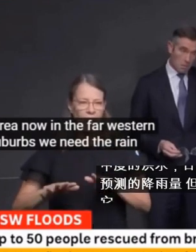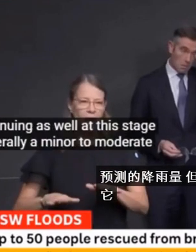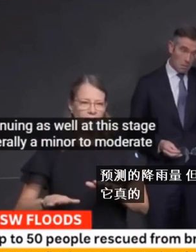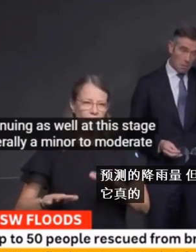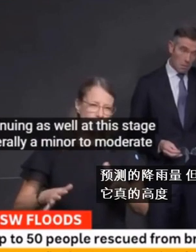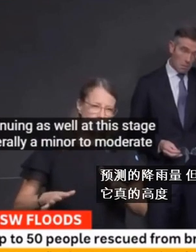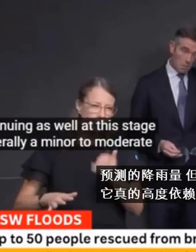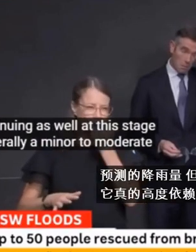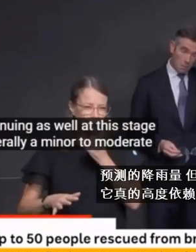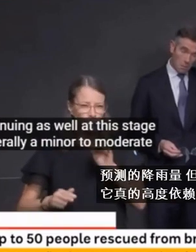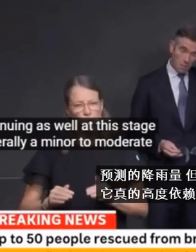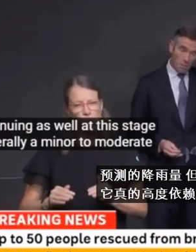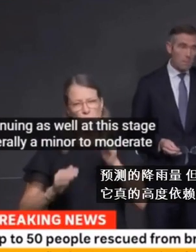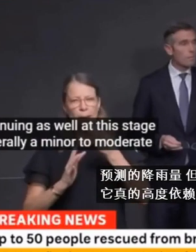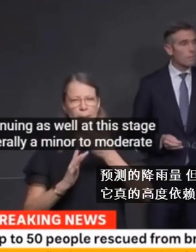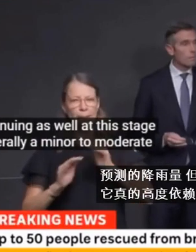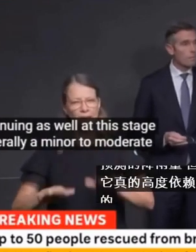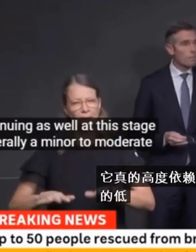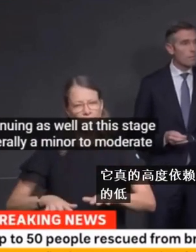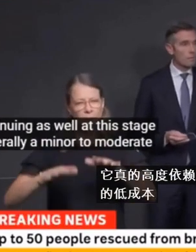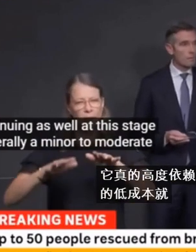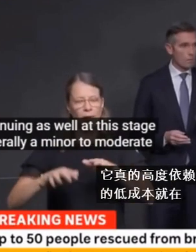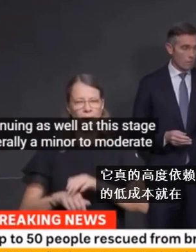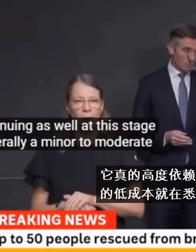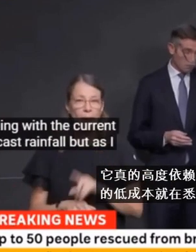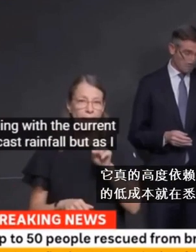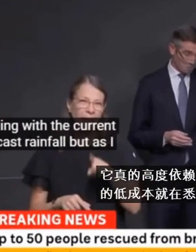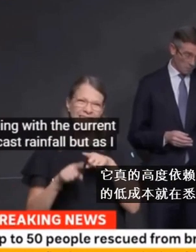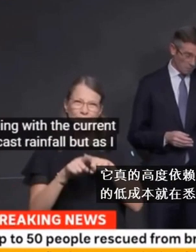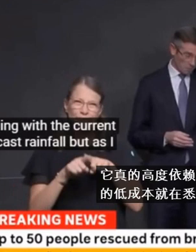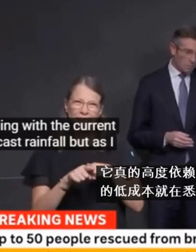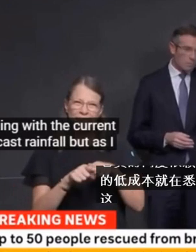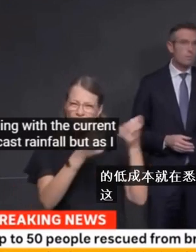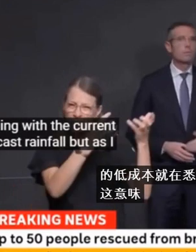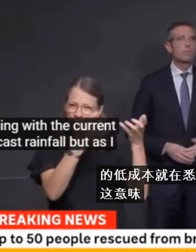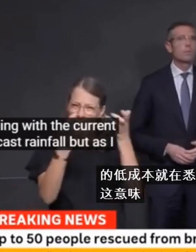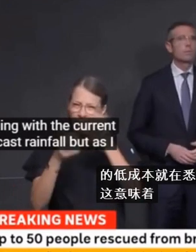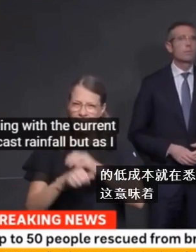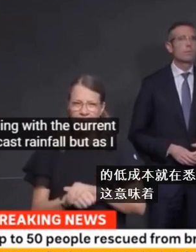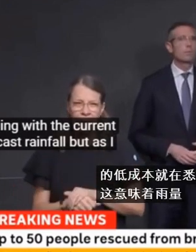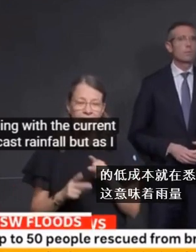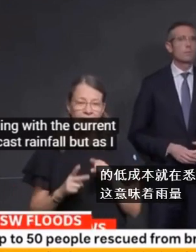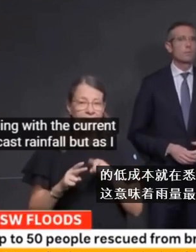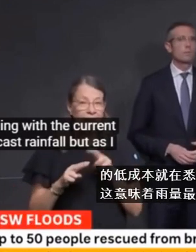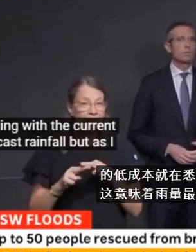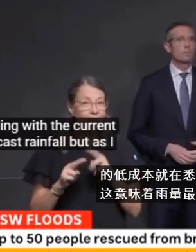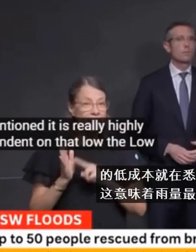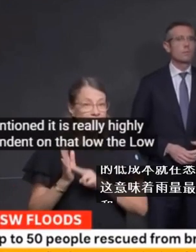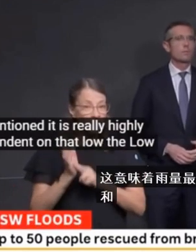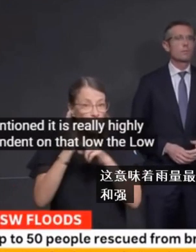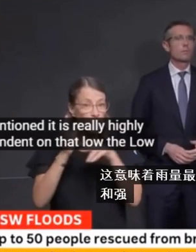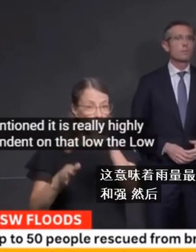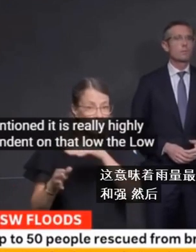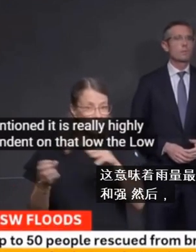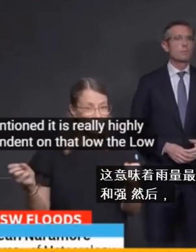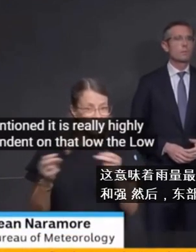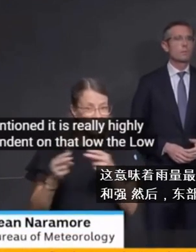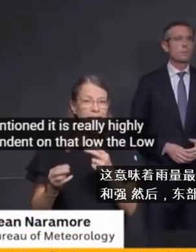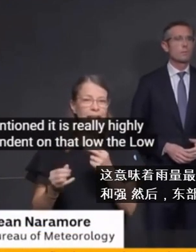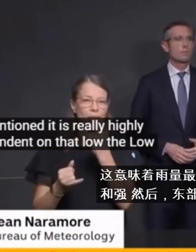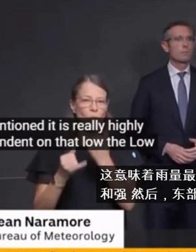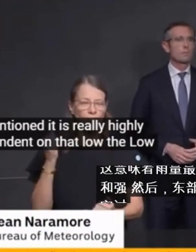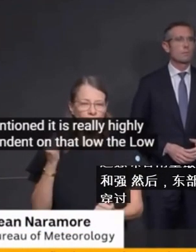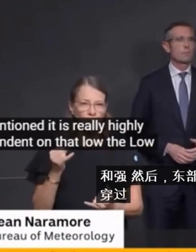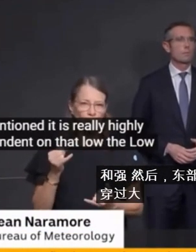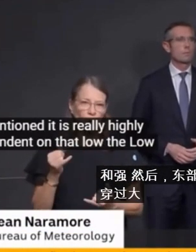mentioned, it is really highly dependent on that low. If the low crosses just to the north of the Sydney area, that means the heaviest rain and the strongest winds